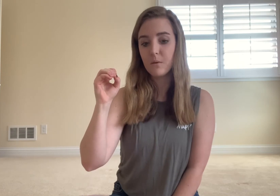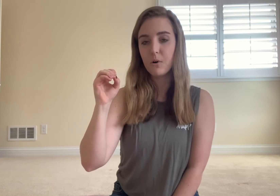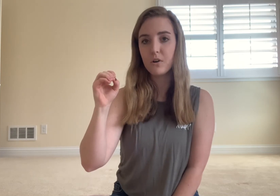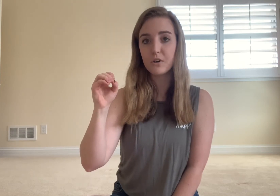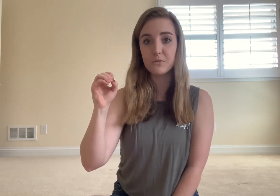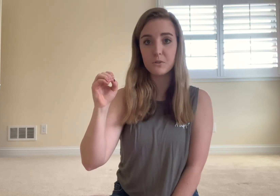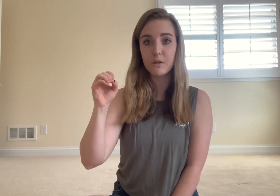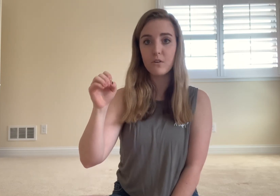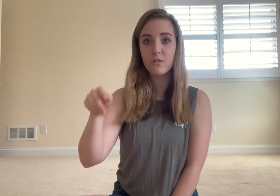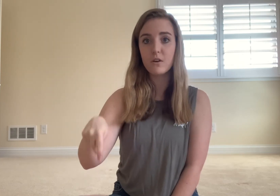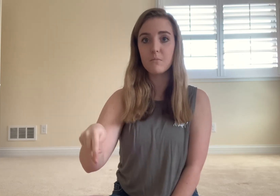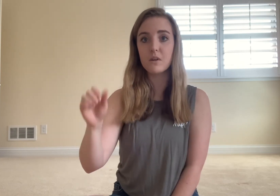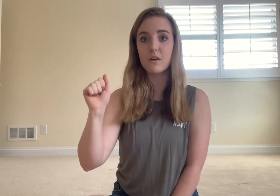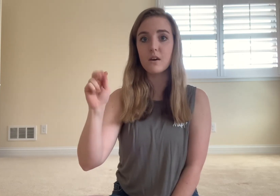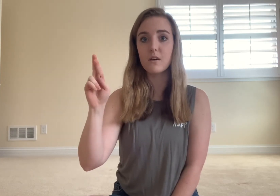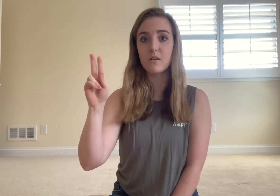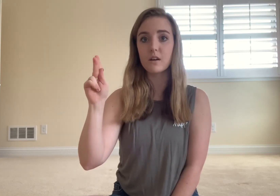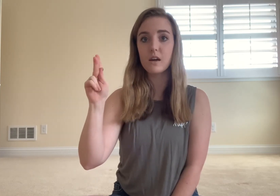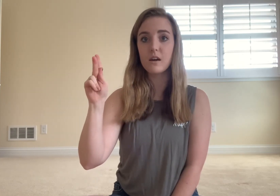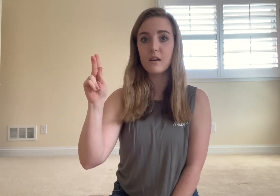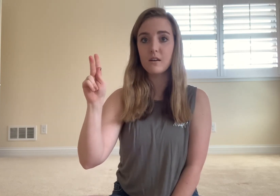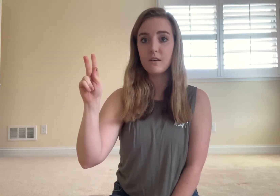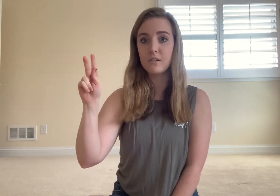Park, you spell P-A-R-K.